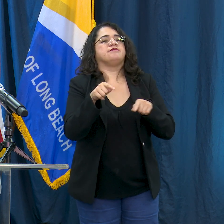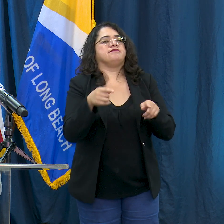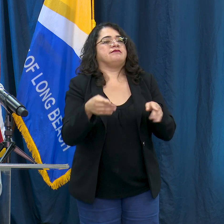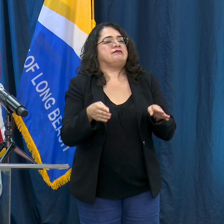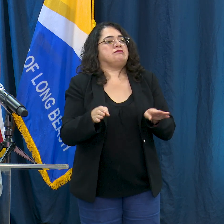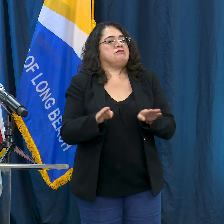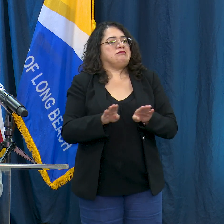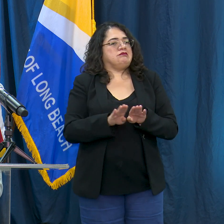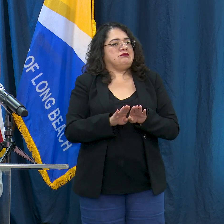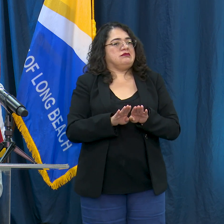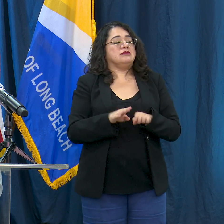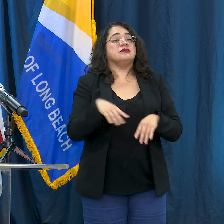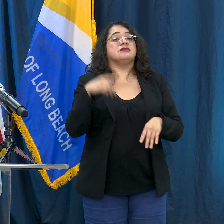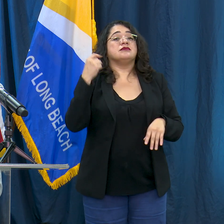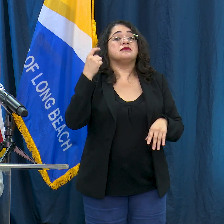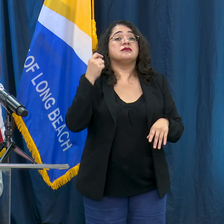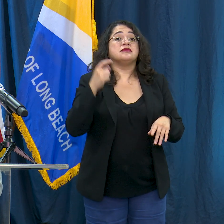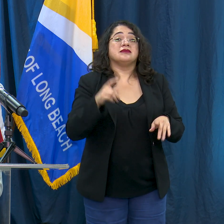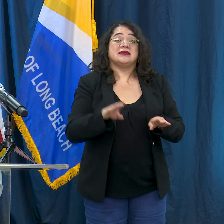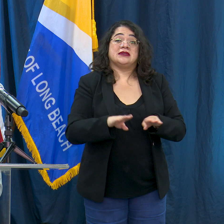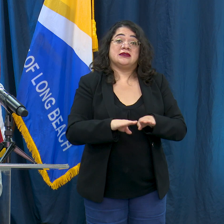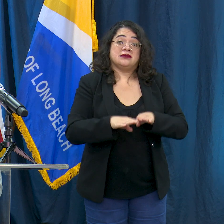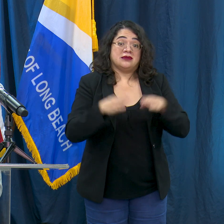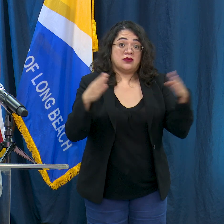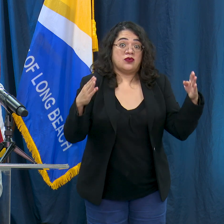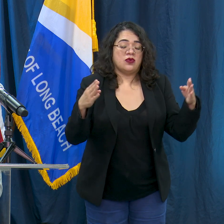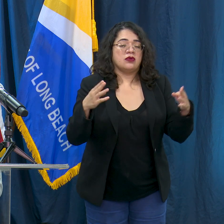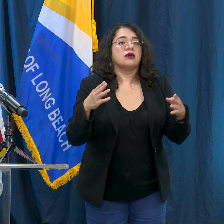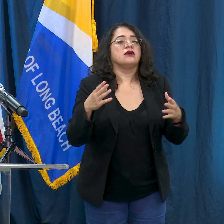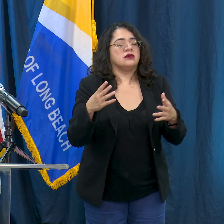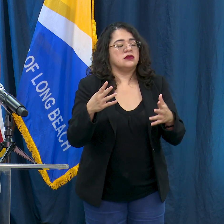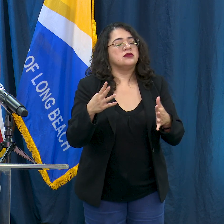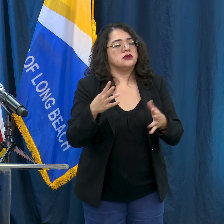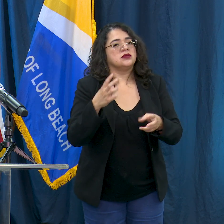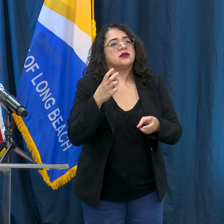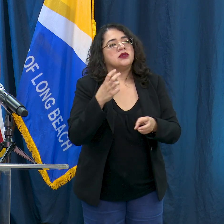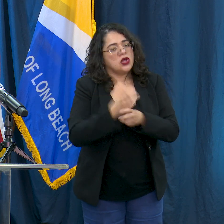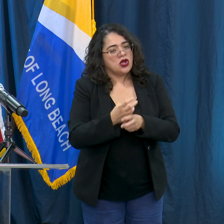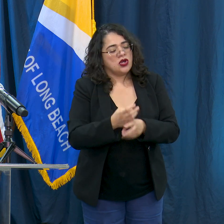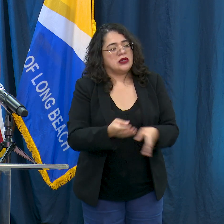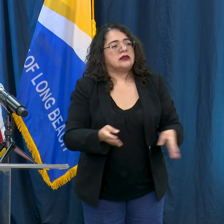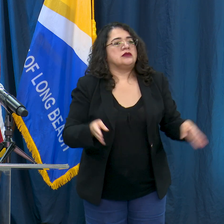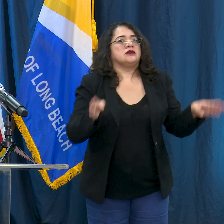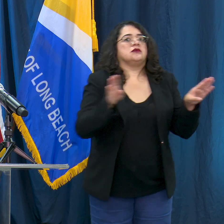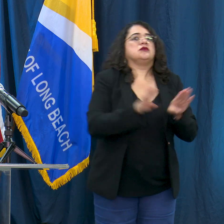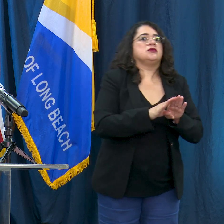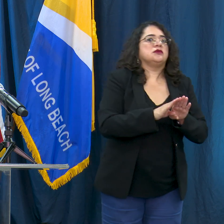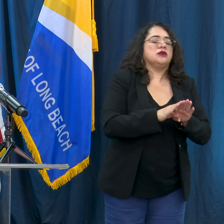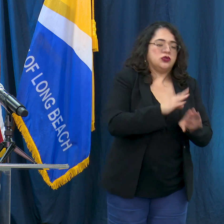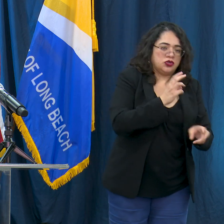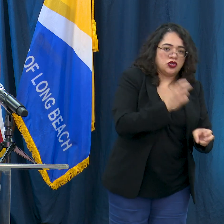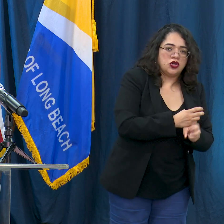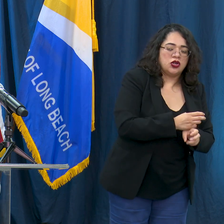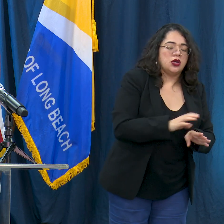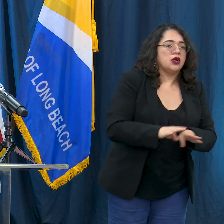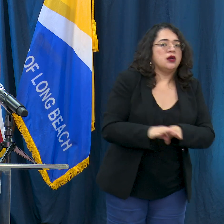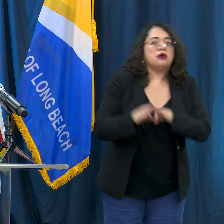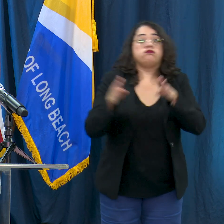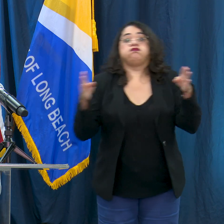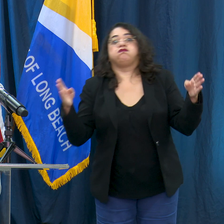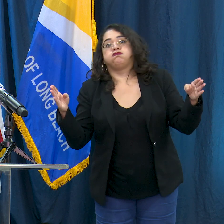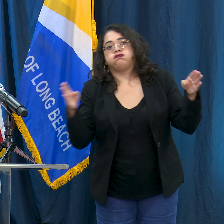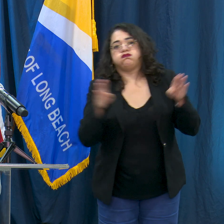step back. I think it's very, very difficult to open, to be closed, to open, and then close down again. So we would